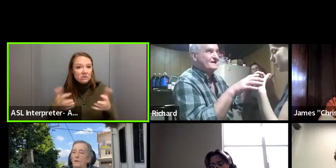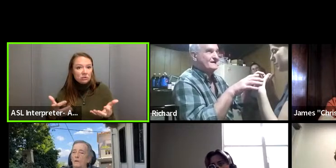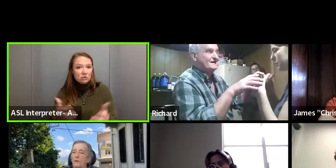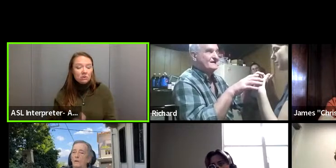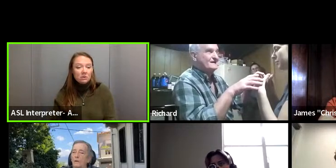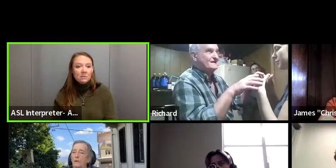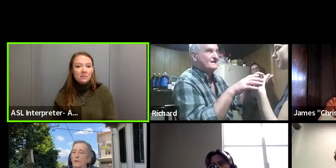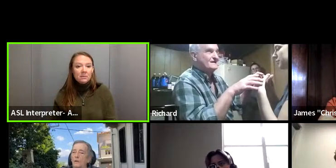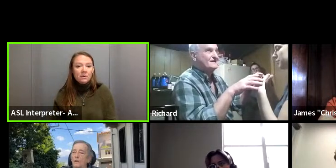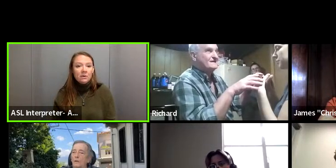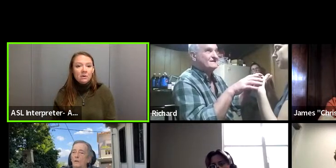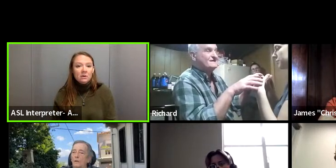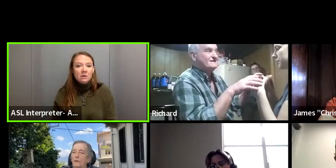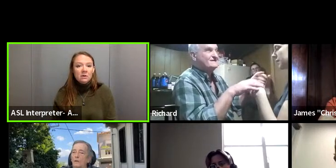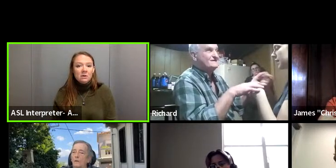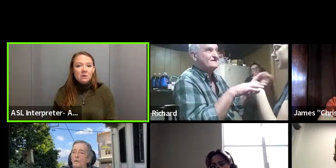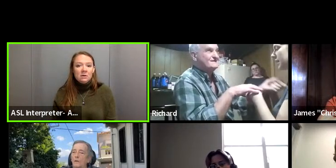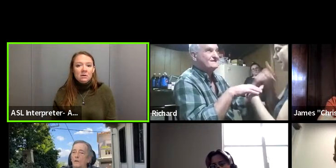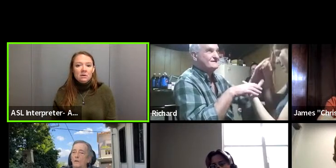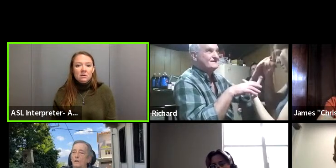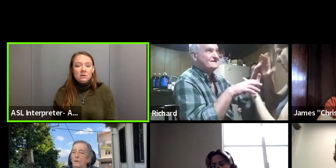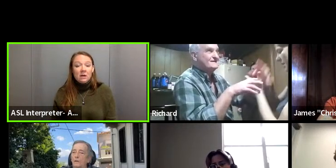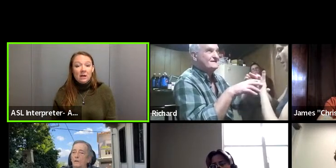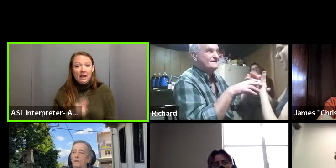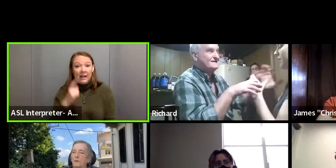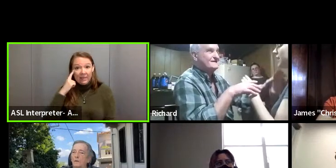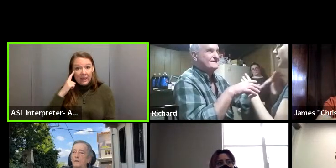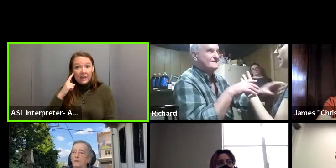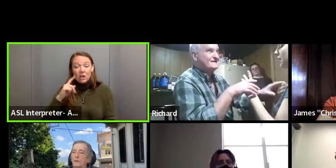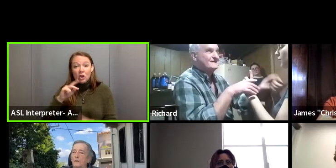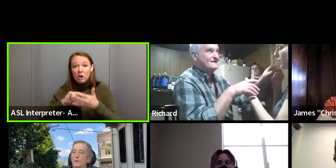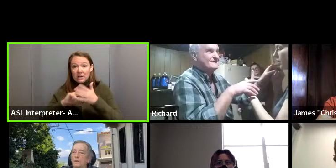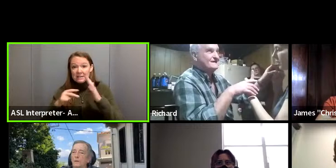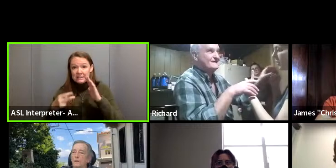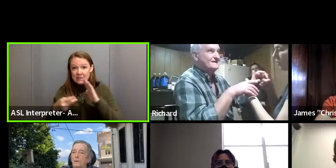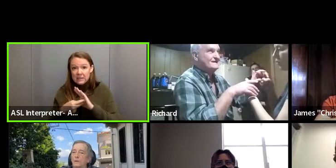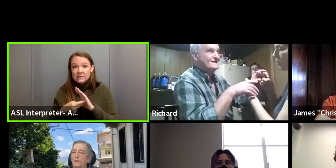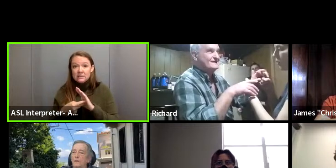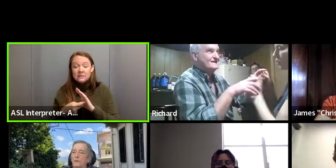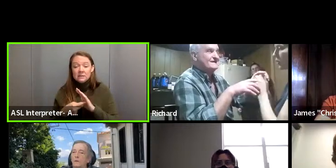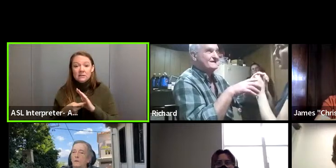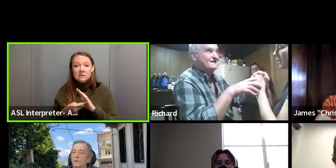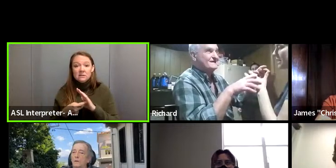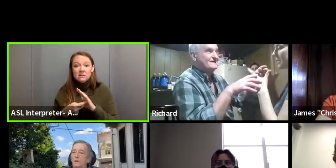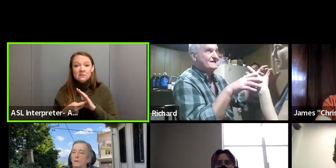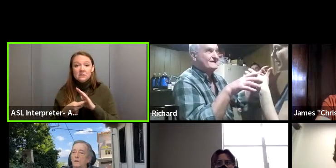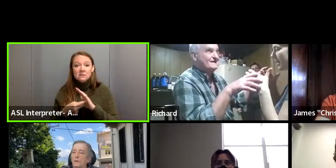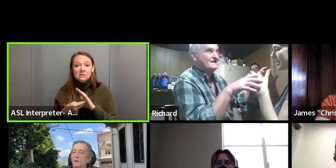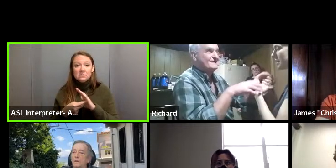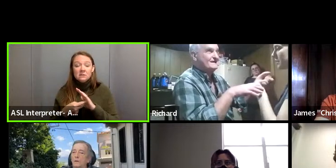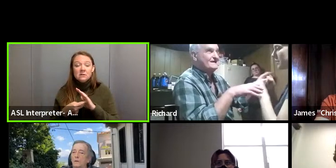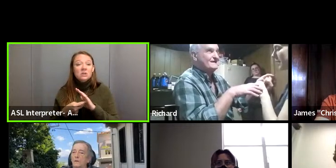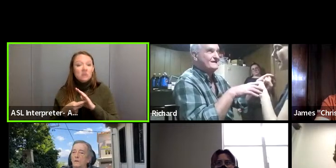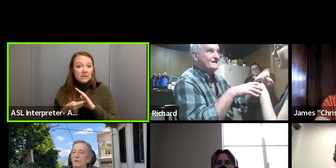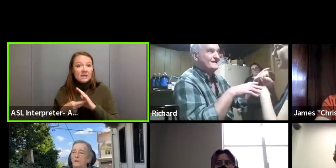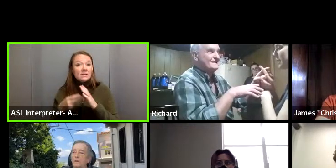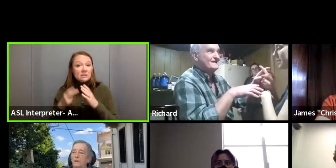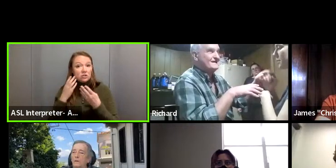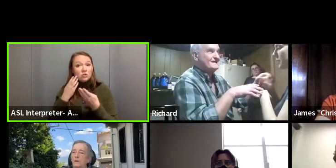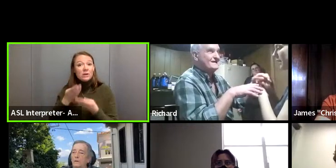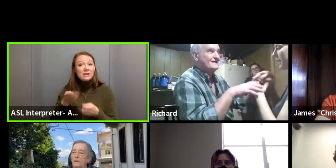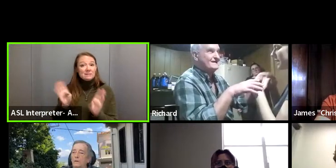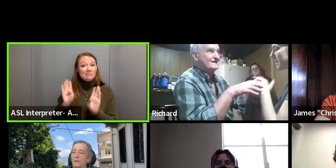And I believe, our intent to expand the folks who can access SPIN